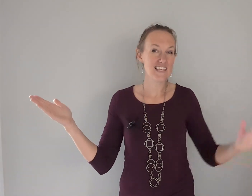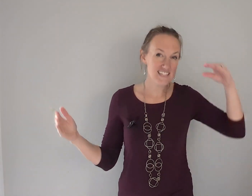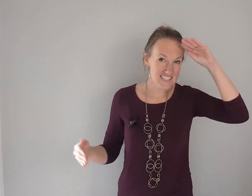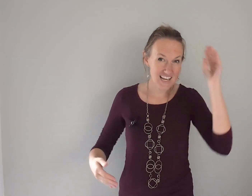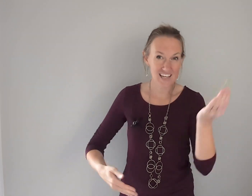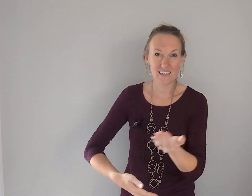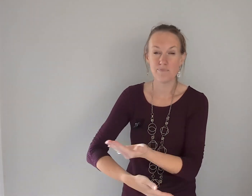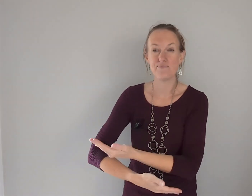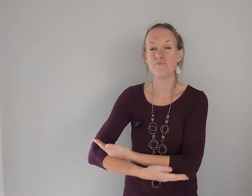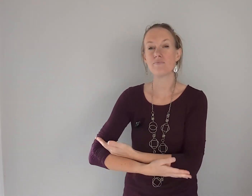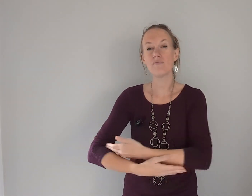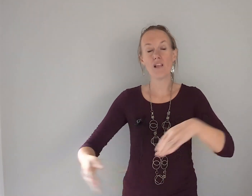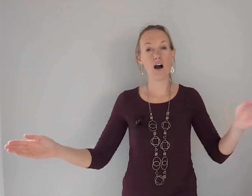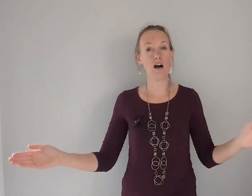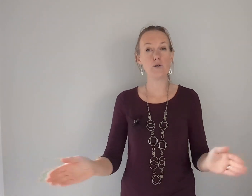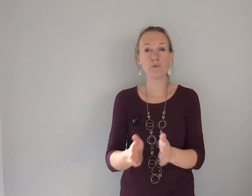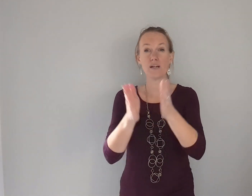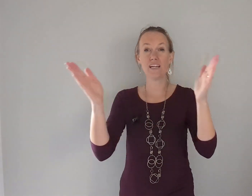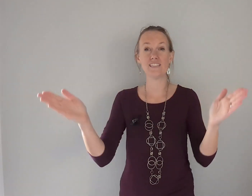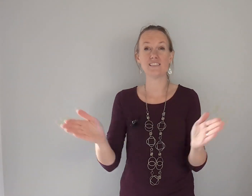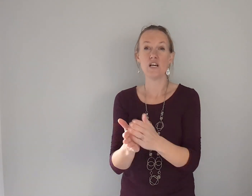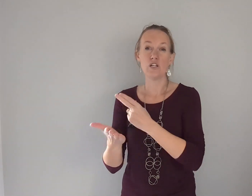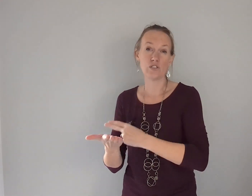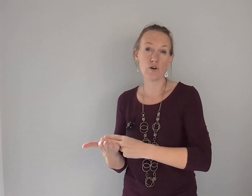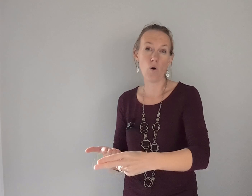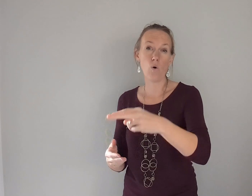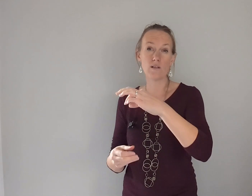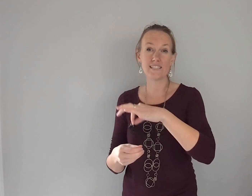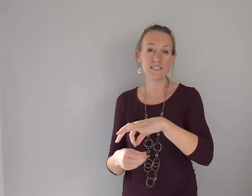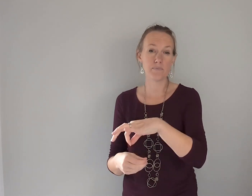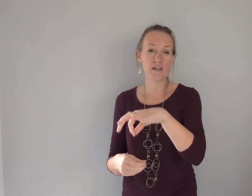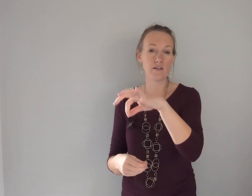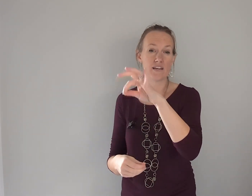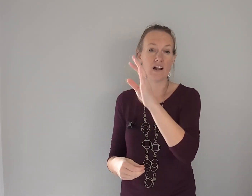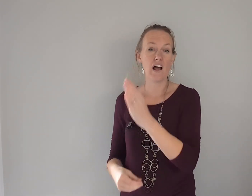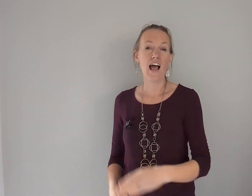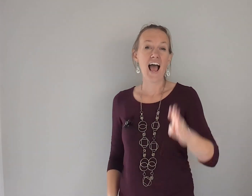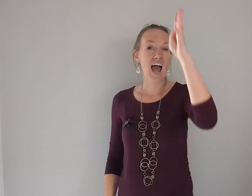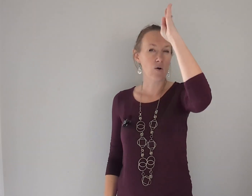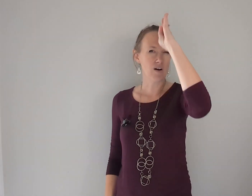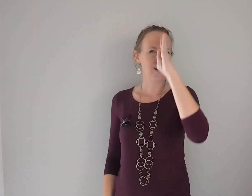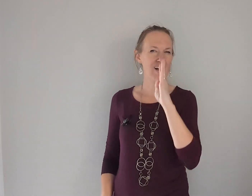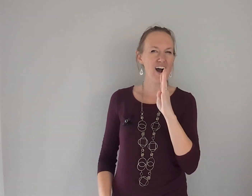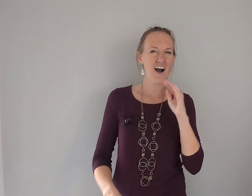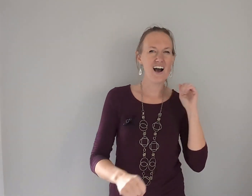the Son, all praise to the Holy Spirit. Our God